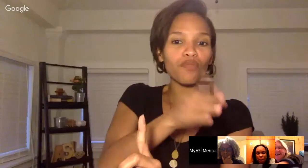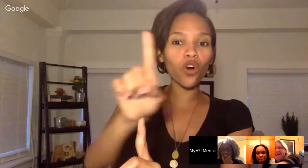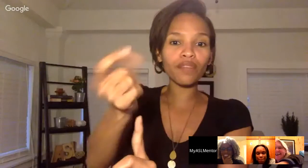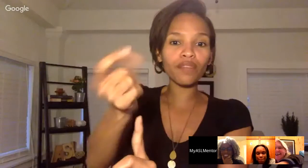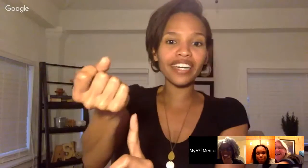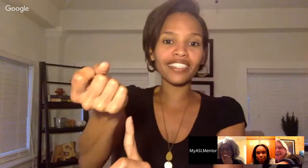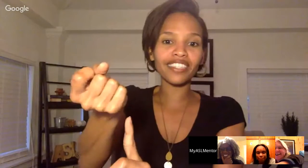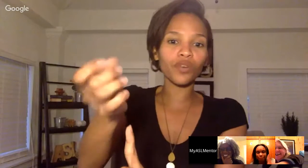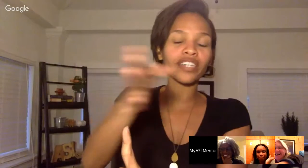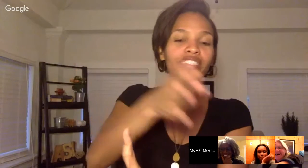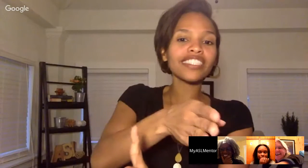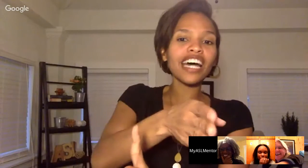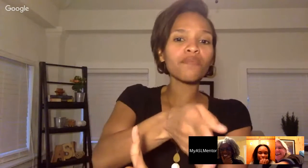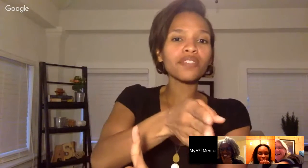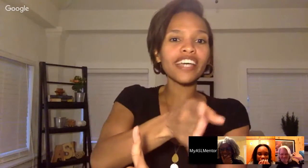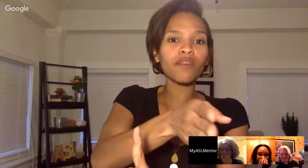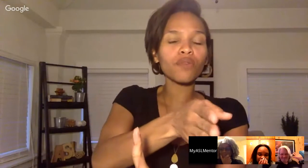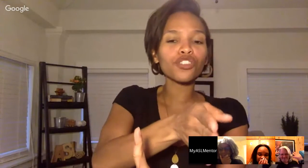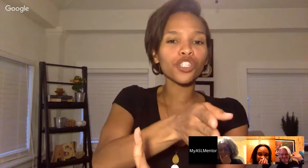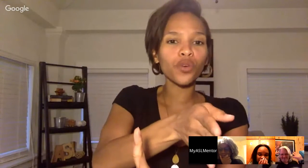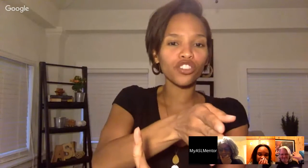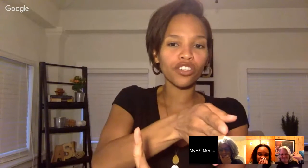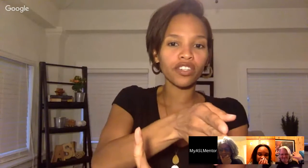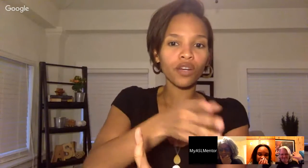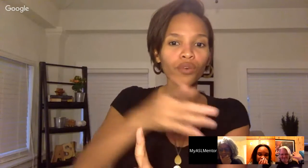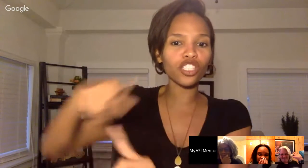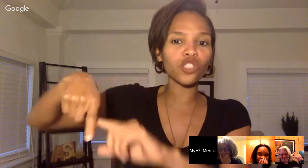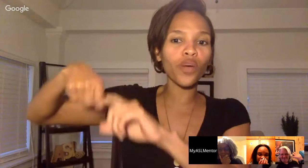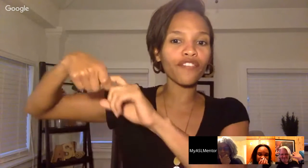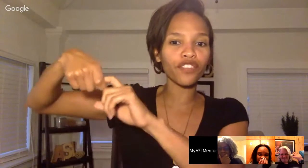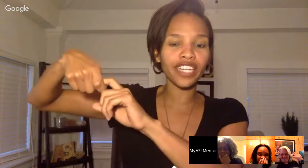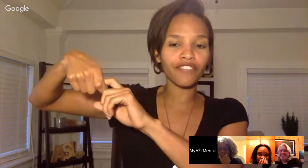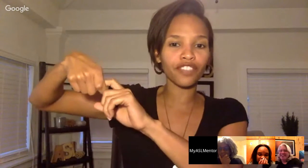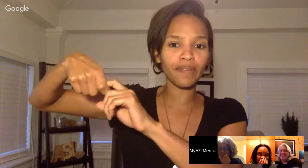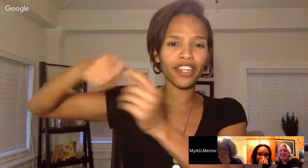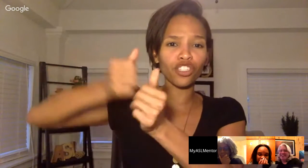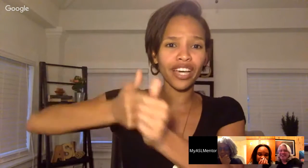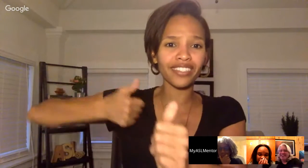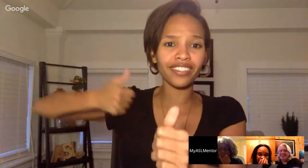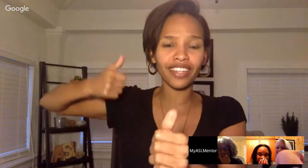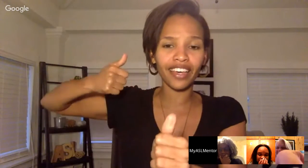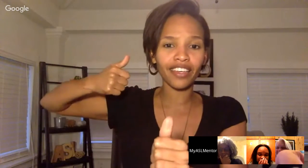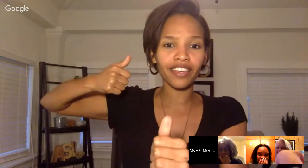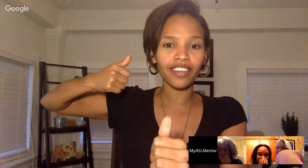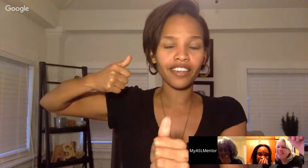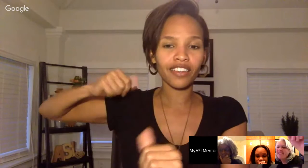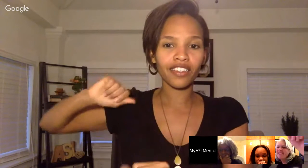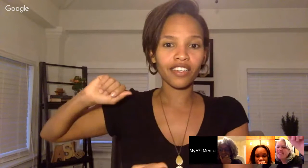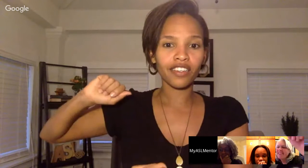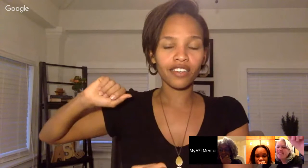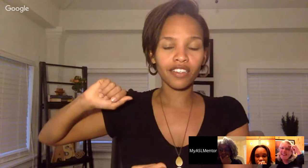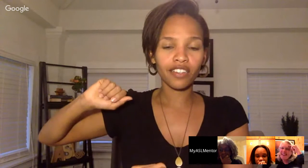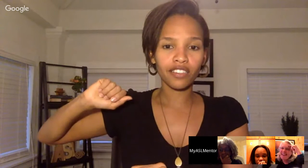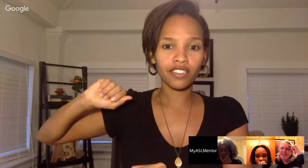Deb. Hold on one second, Daniqua. Deb, what was your question? Just wait for a second for Deb. I know she has a delay.